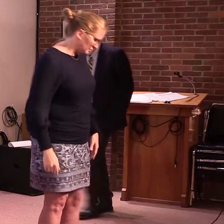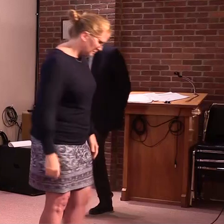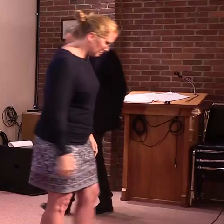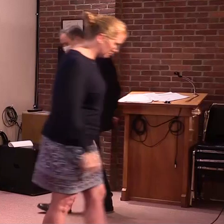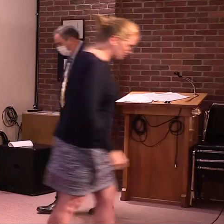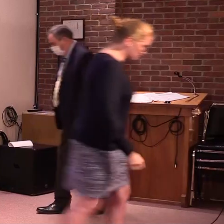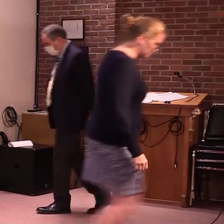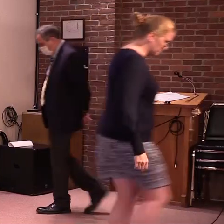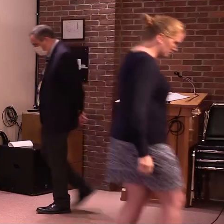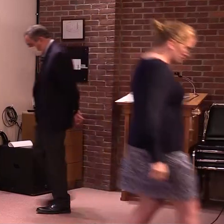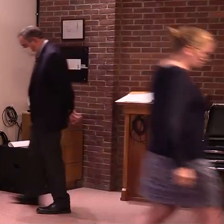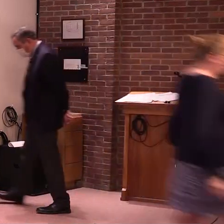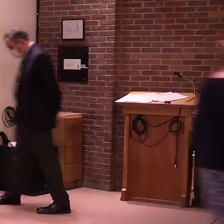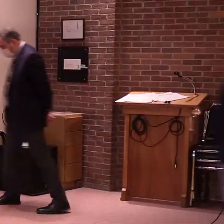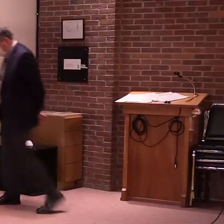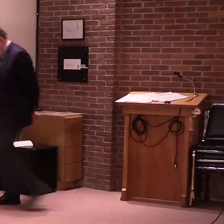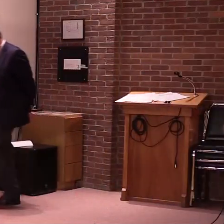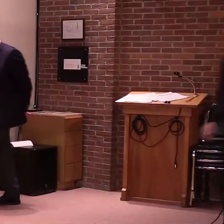Steve, NEKTV.